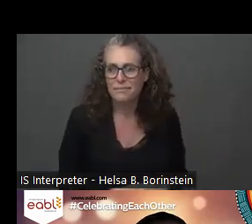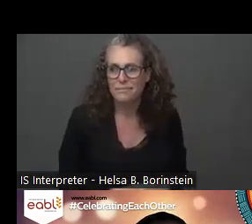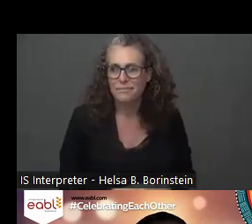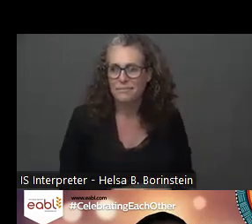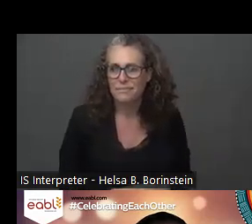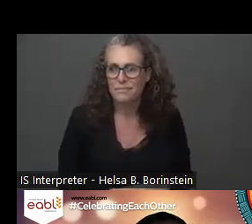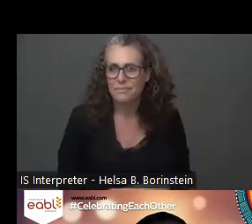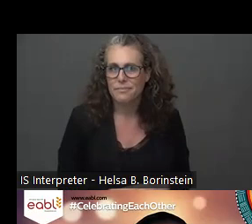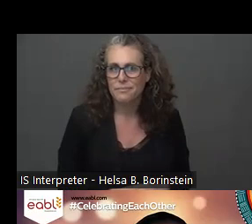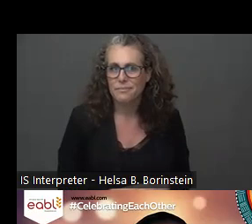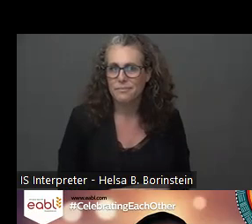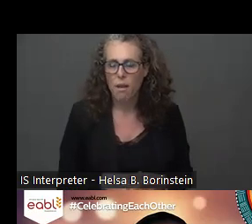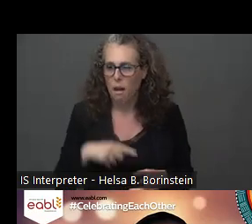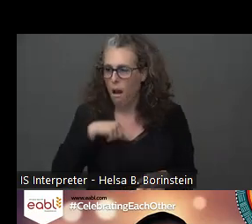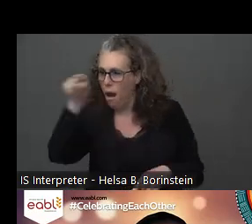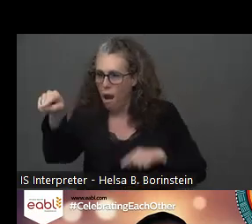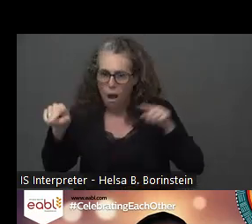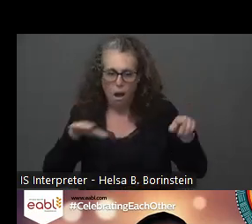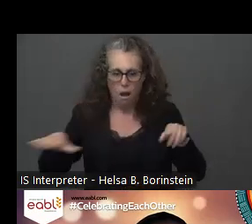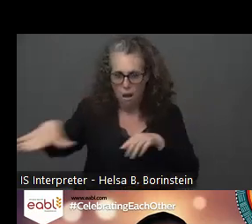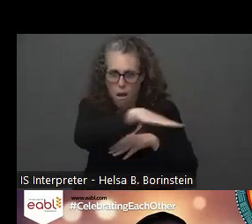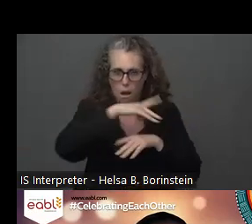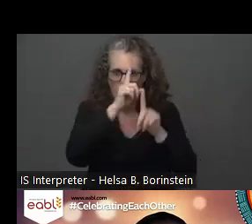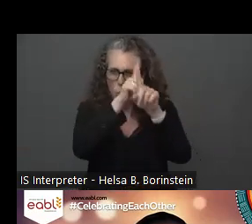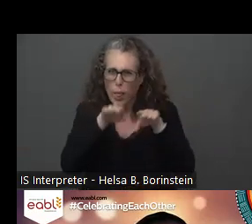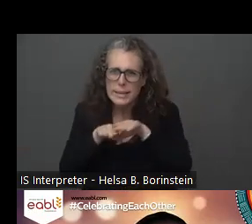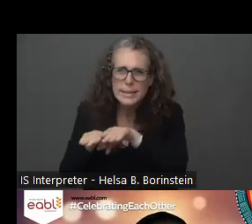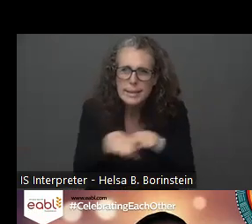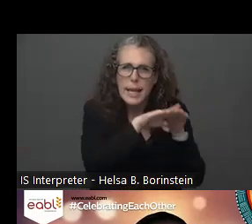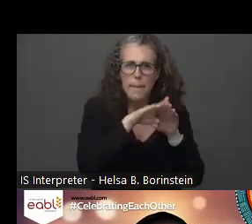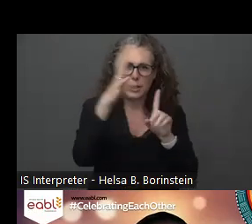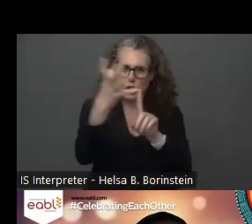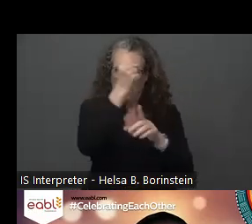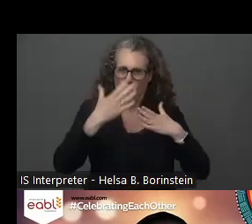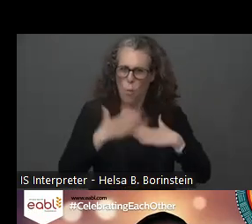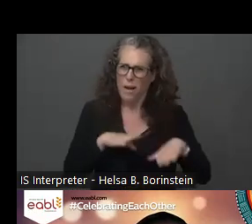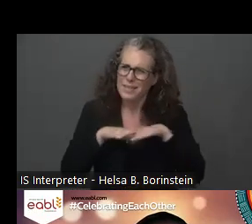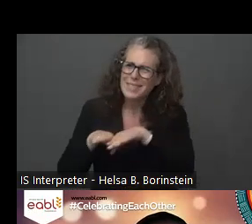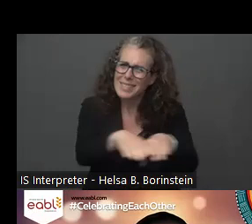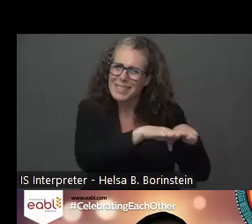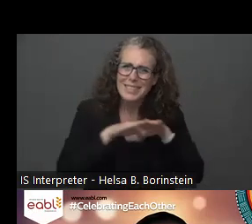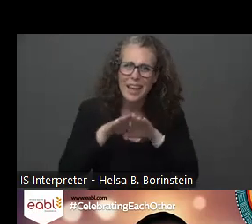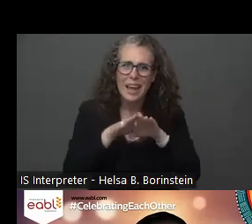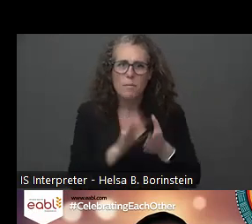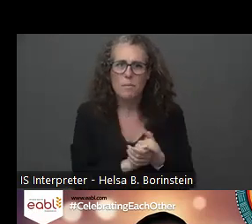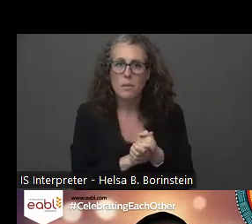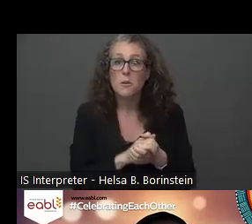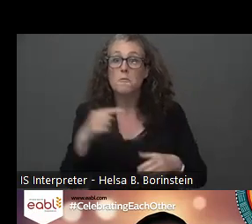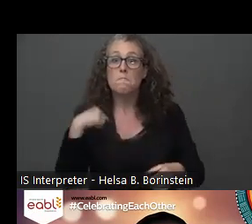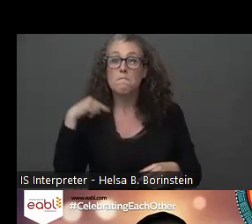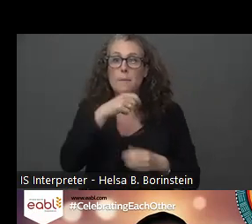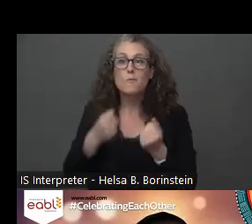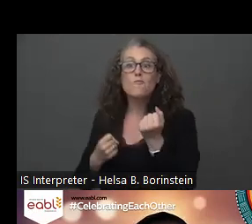who are like-minded, who have the same agenda, who really understand what we're trying to achieve. The understanding that we are not here just for the benefit of the organization,